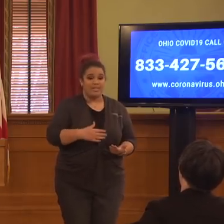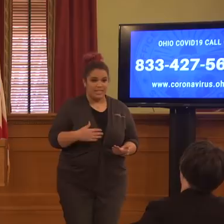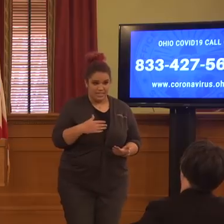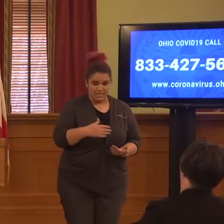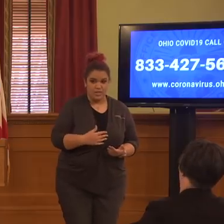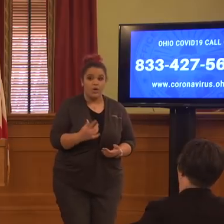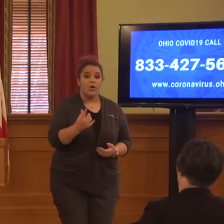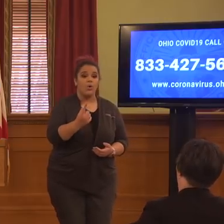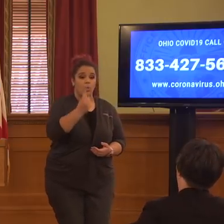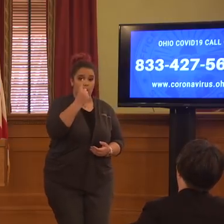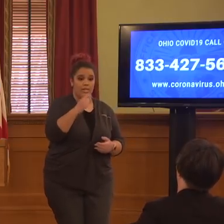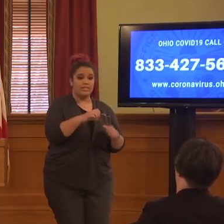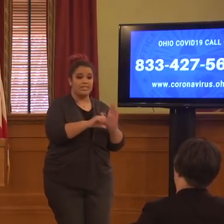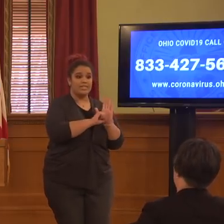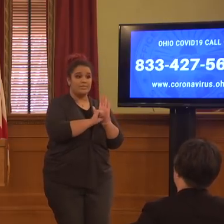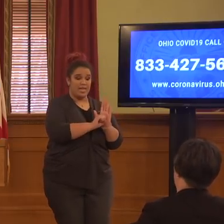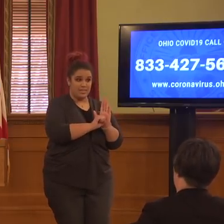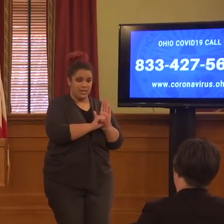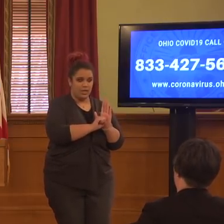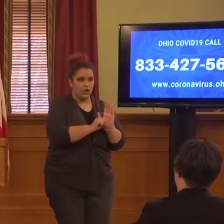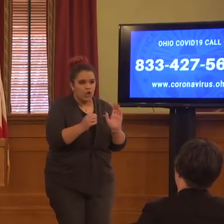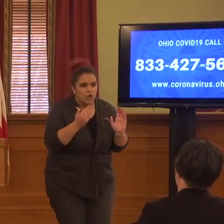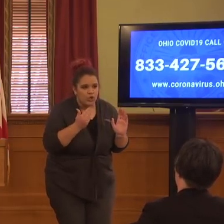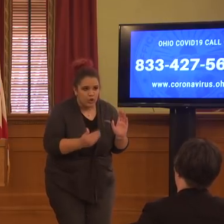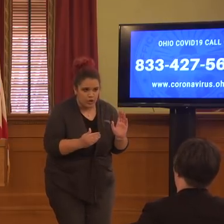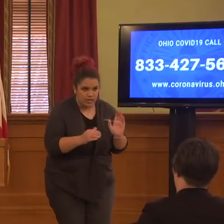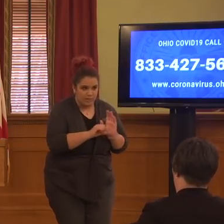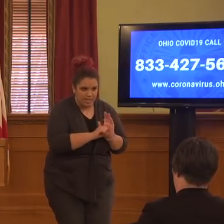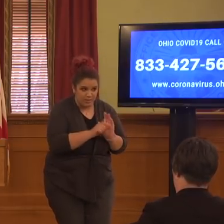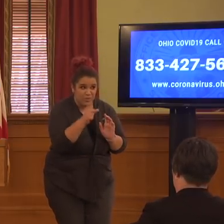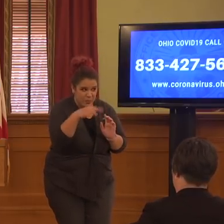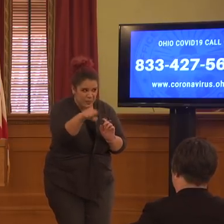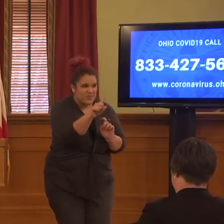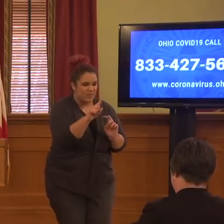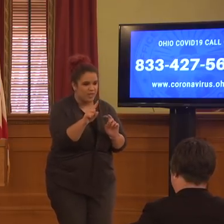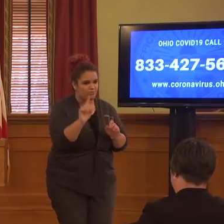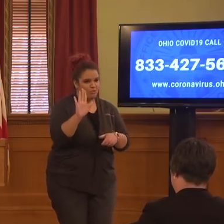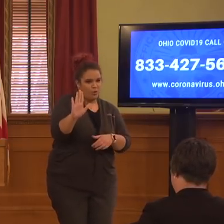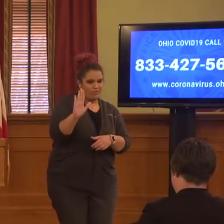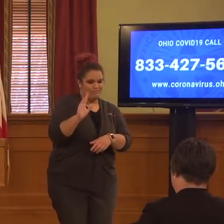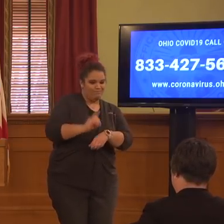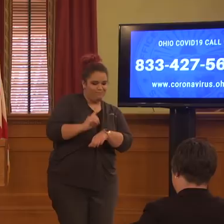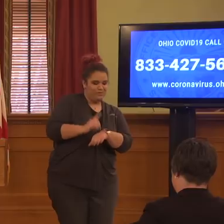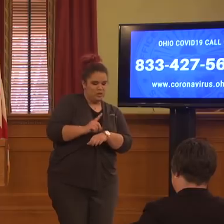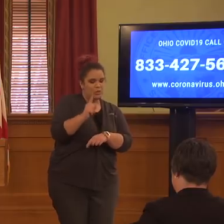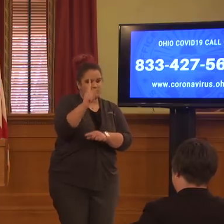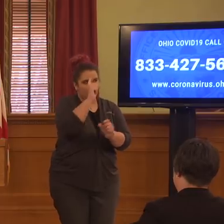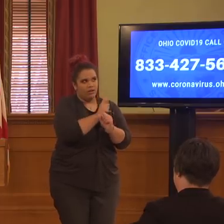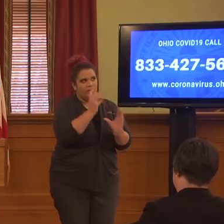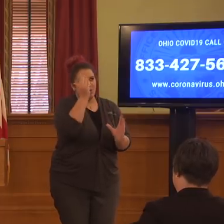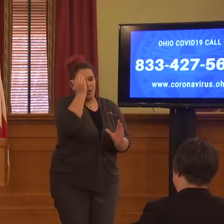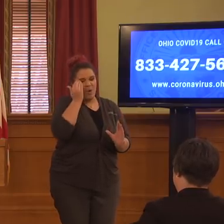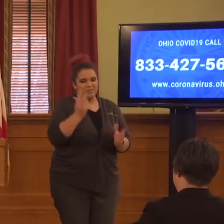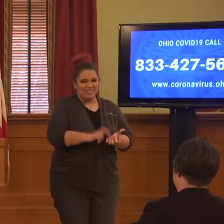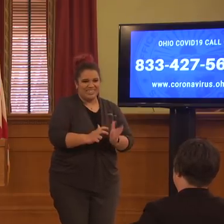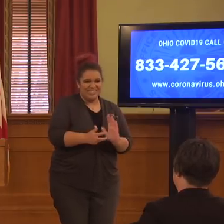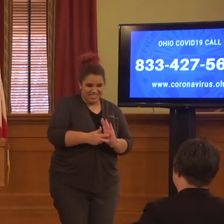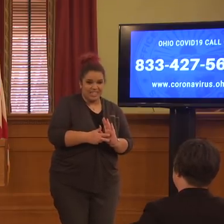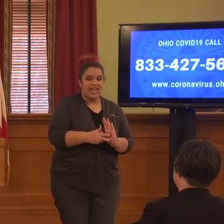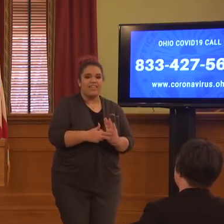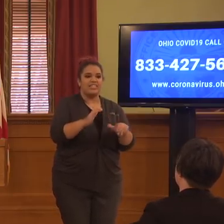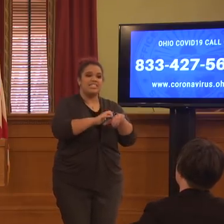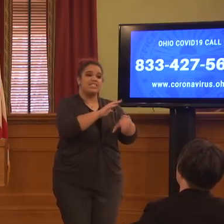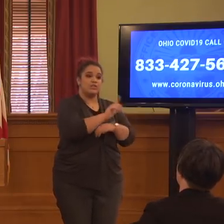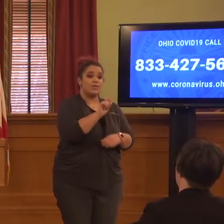specimen. Those of you taking them know what I'm talking about. And send that to our lab right away. We are moving up to